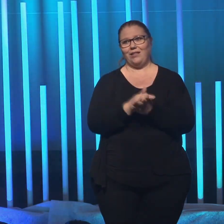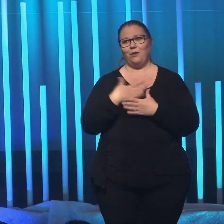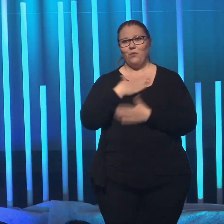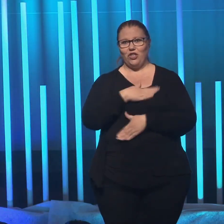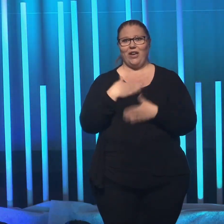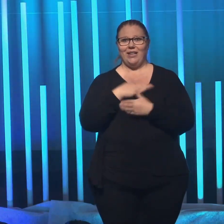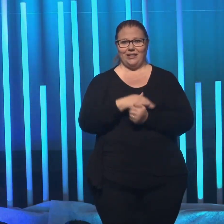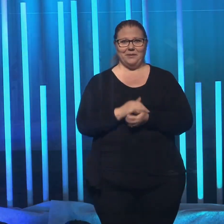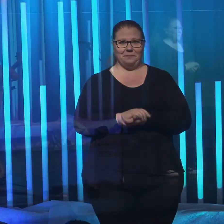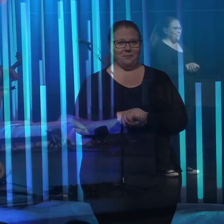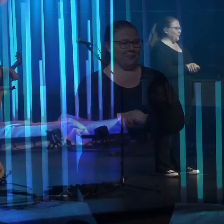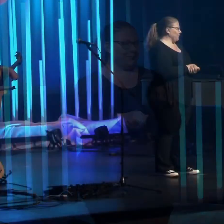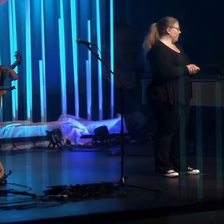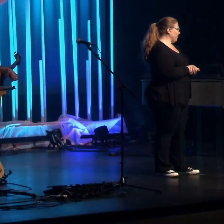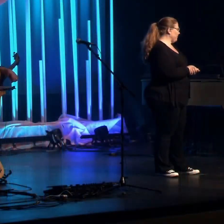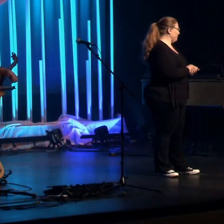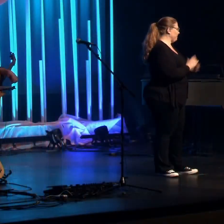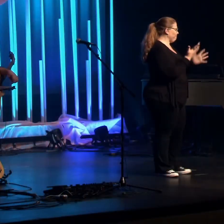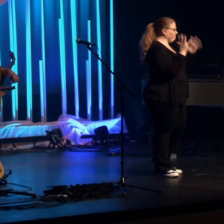Appreciate it.